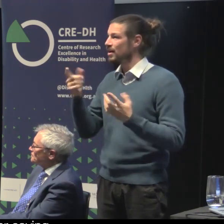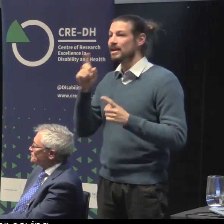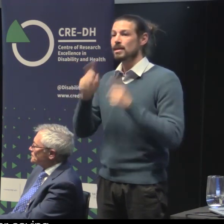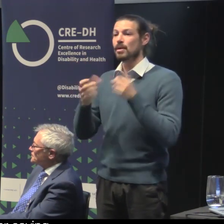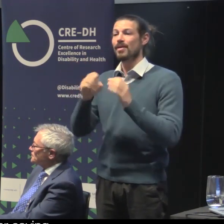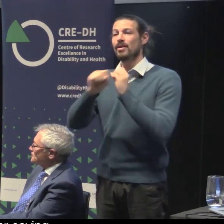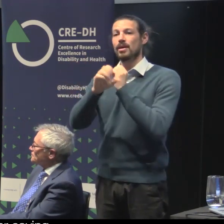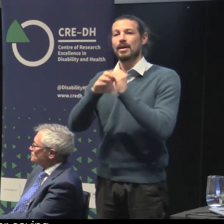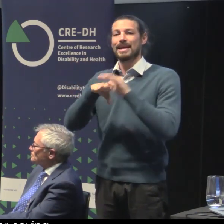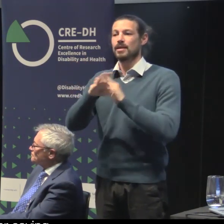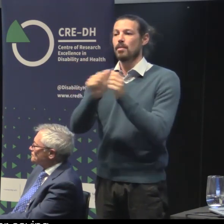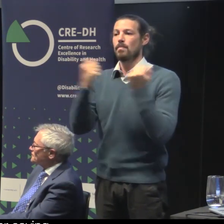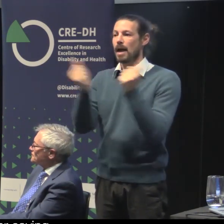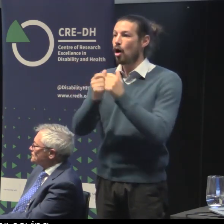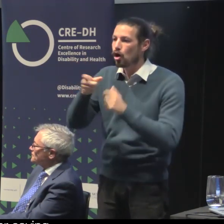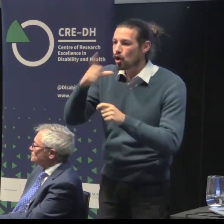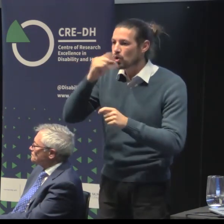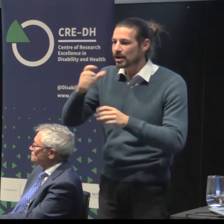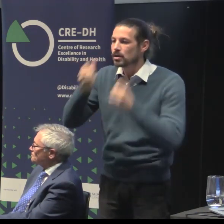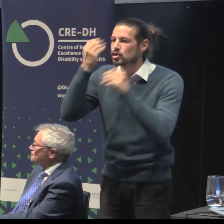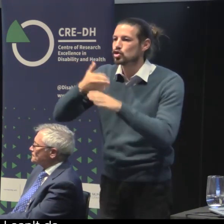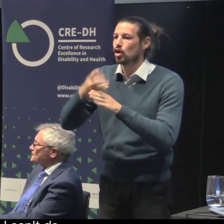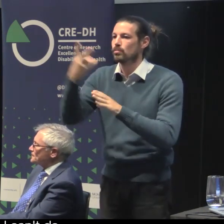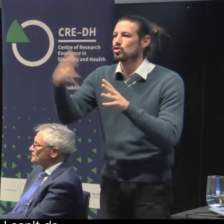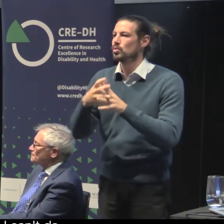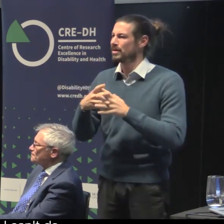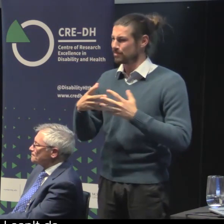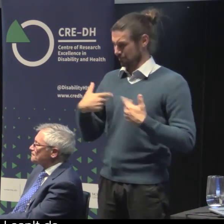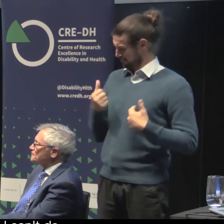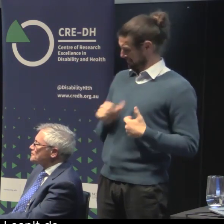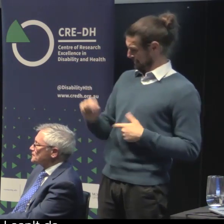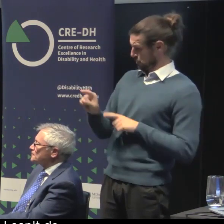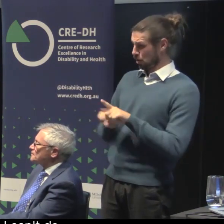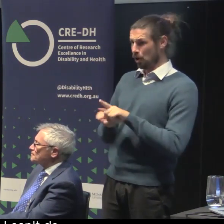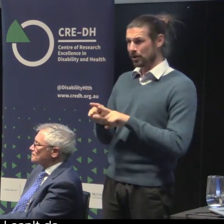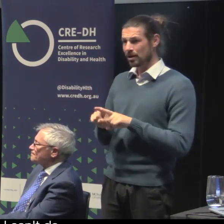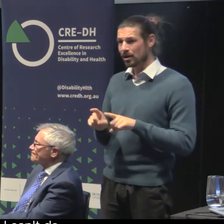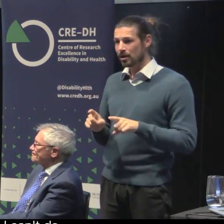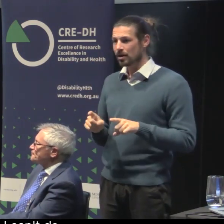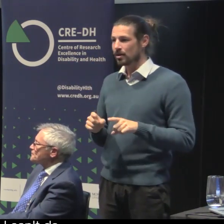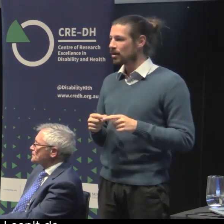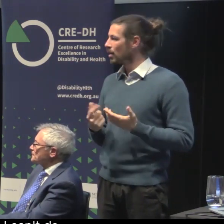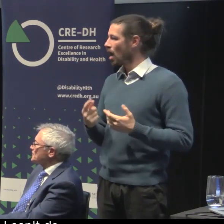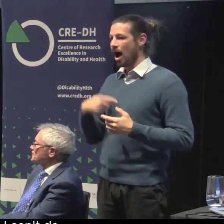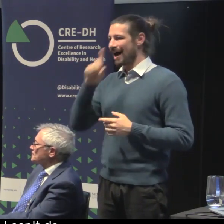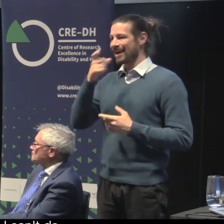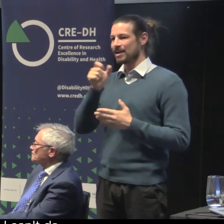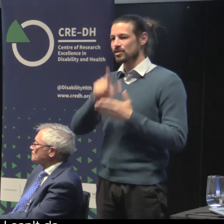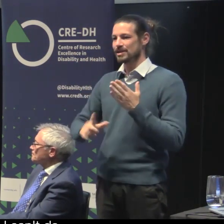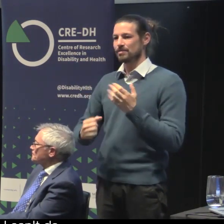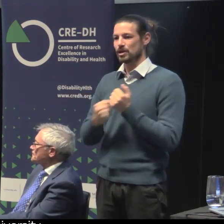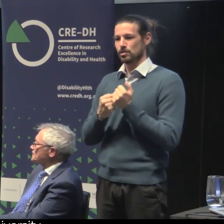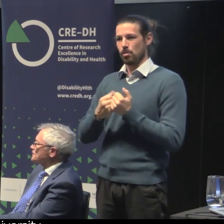working in 2 weeks." I'm still learning. I can't do disability support work anymore. It did